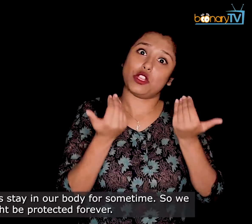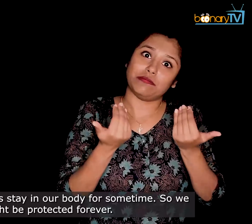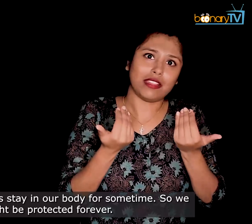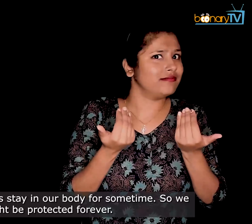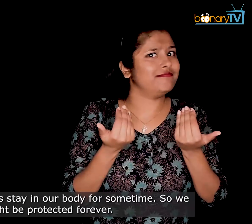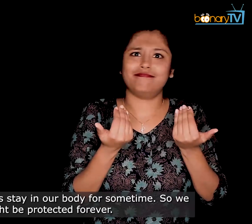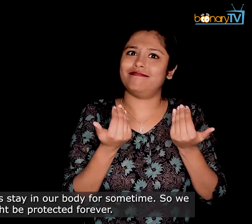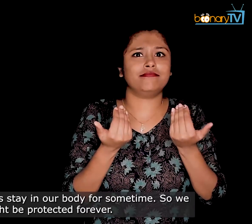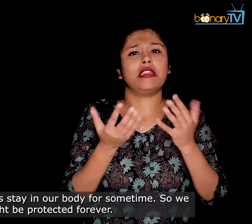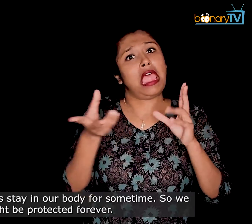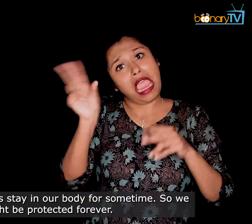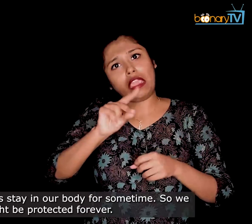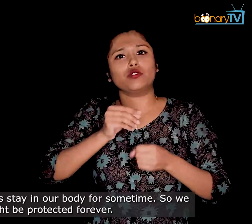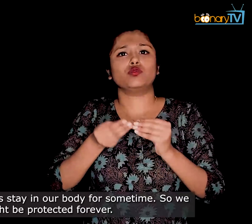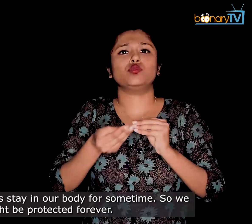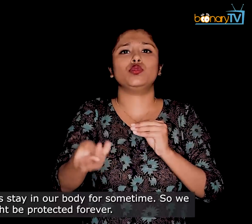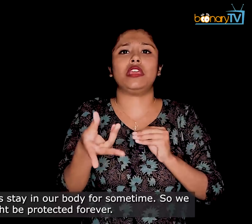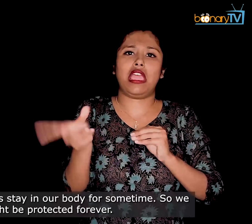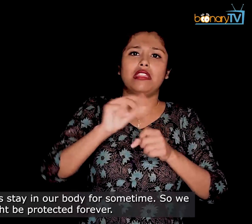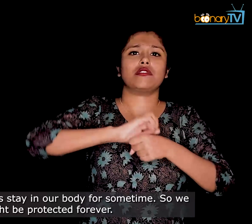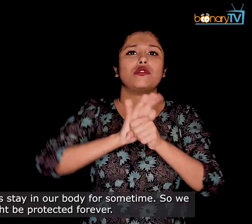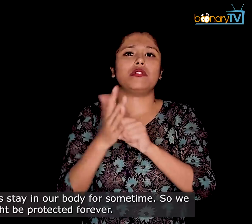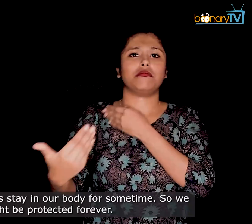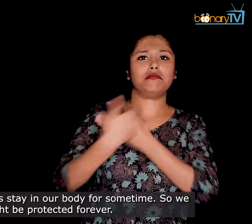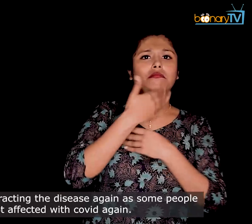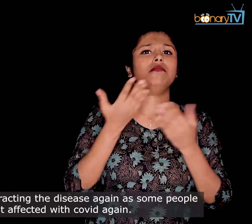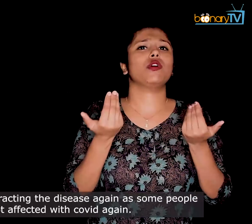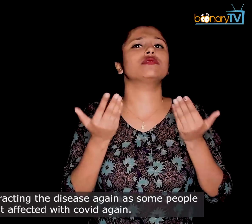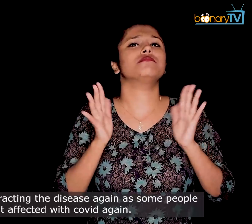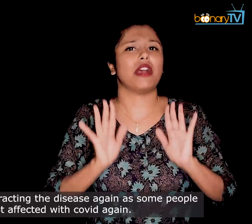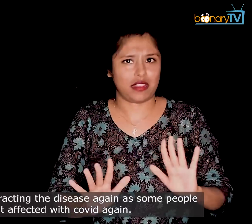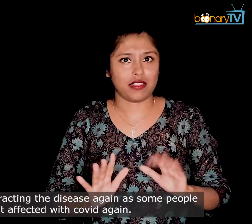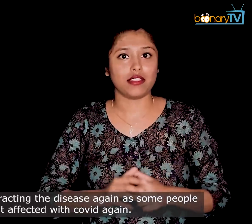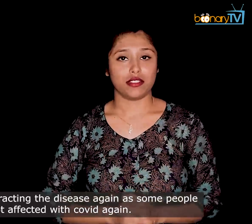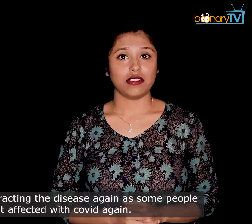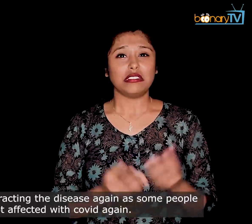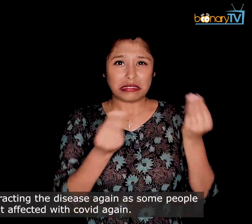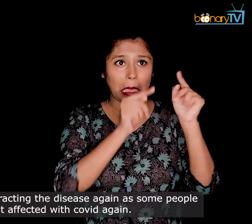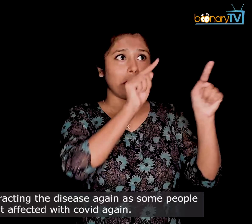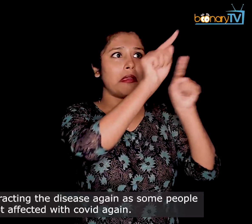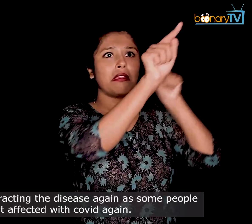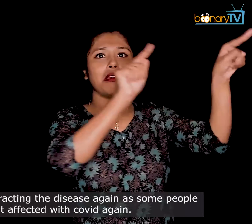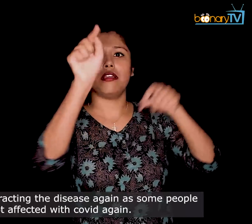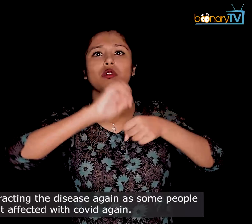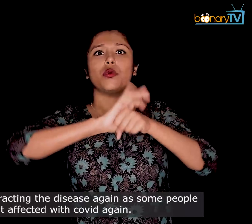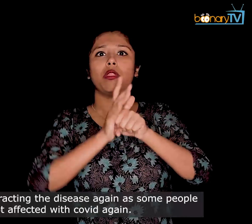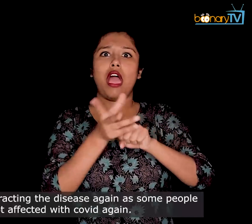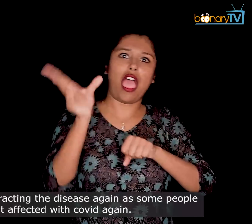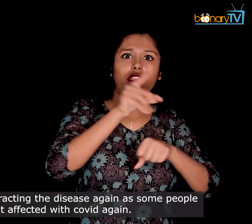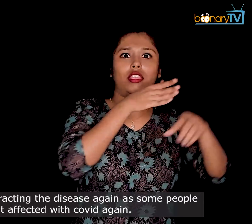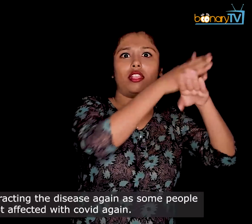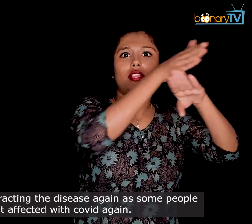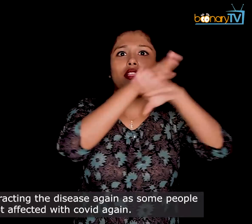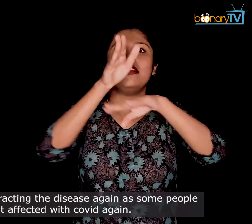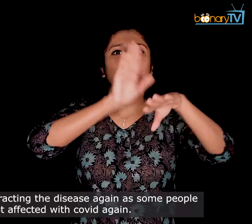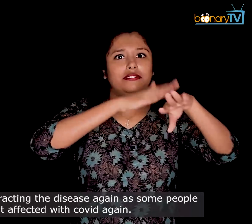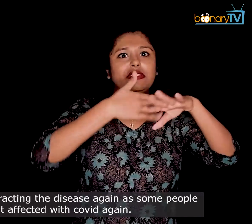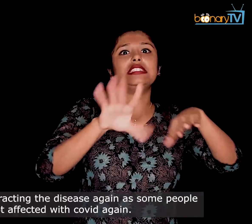we might not be protected forever there's a risk of contracting the disease again as some people have got affected with